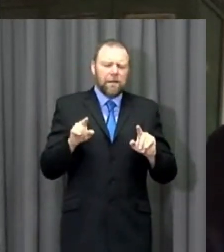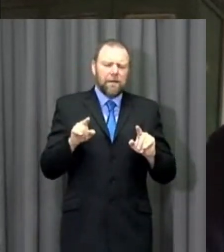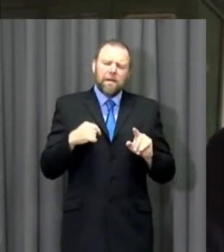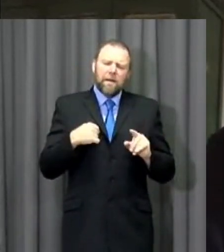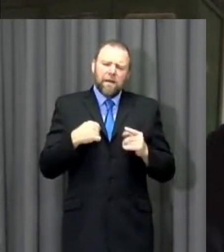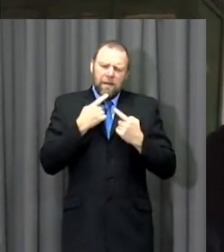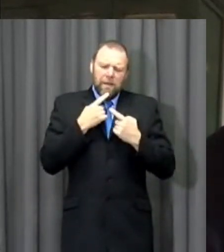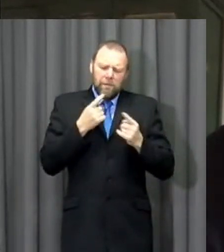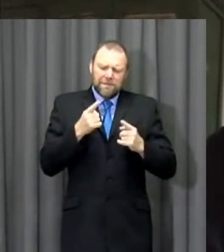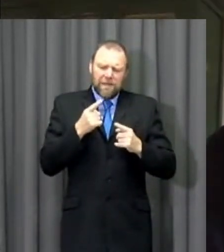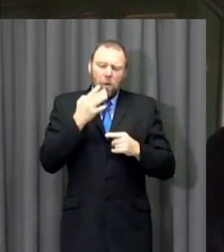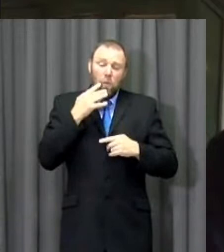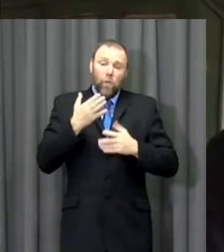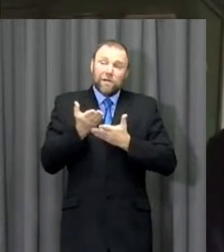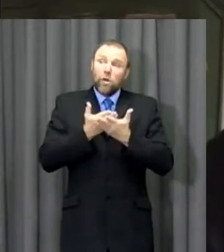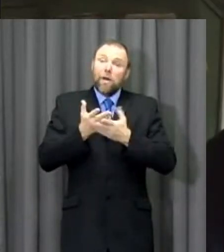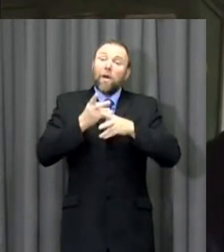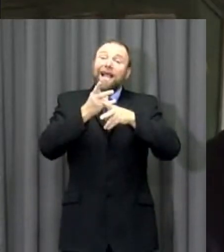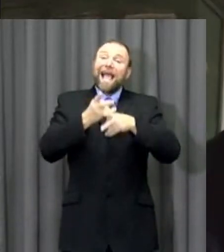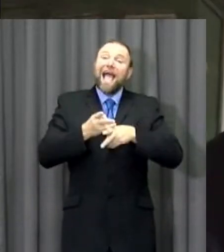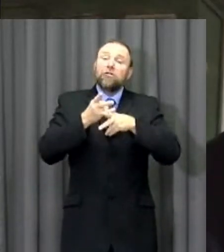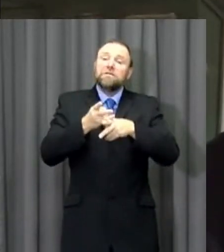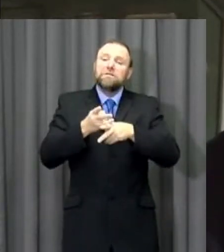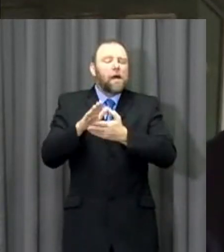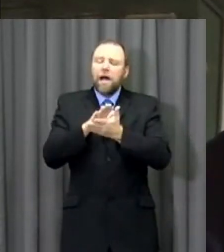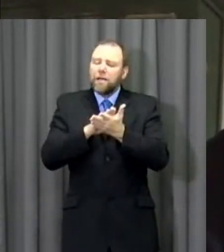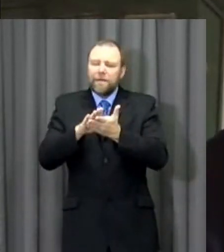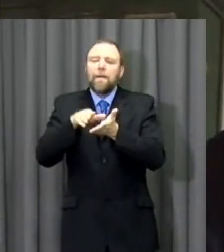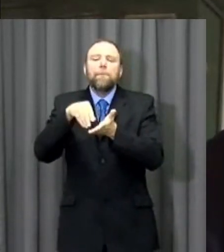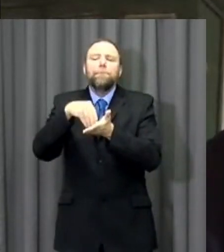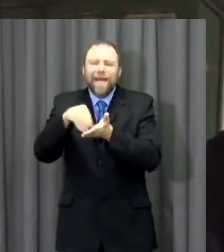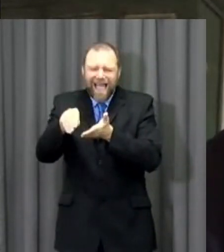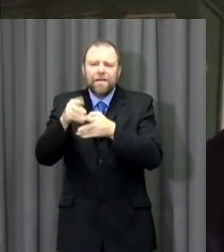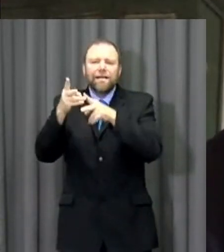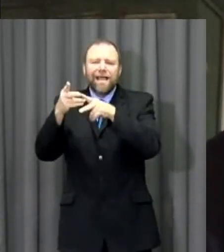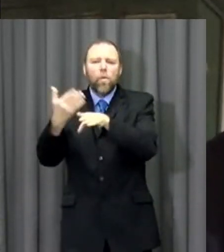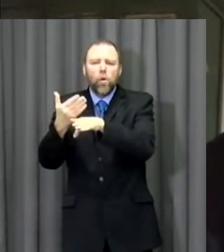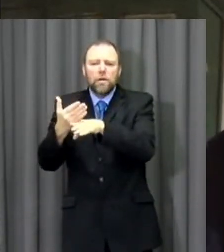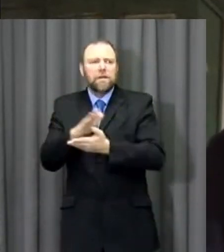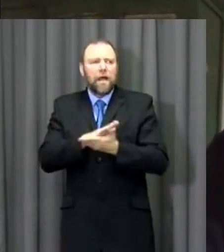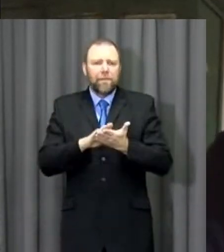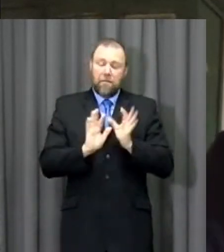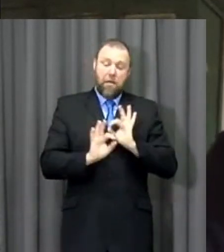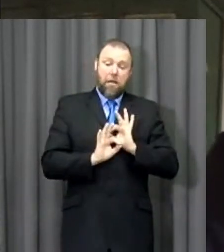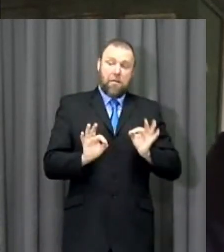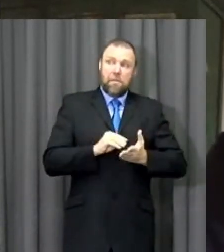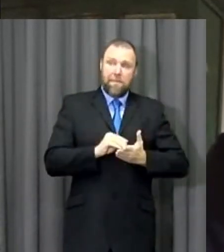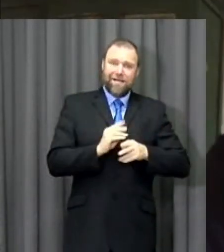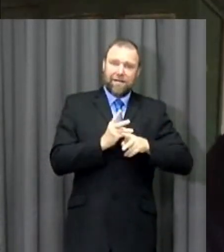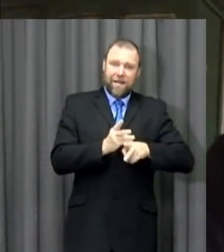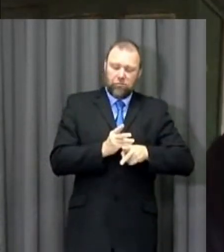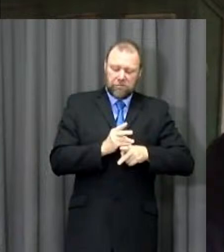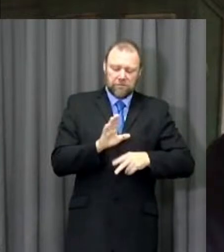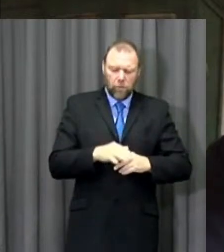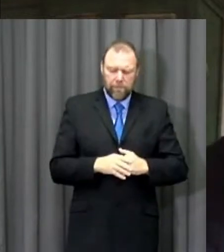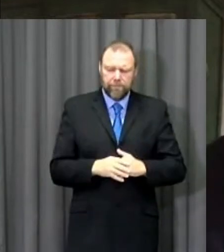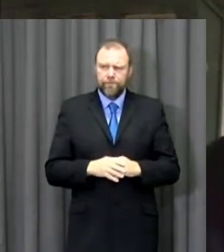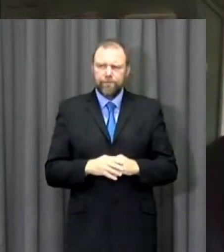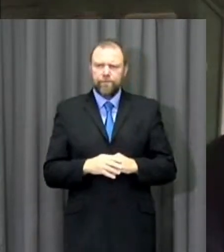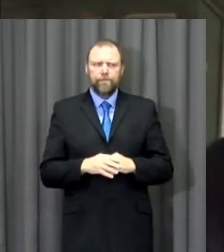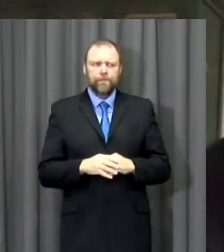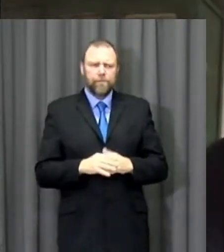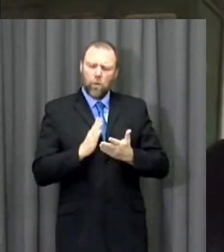outset that when I refer to carers, I don't mean paid care workers, but unpaid carers. It's clear from the First